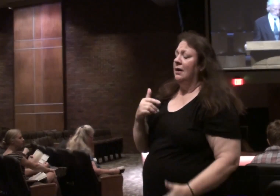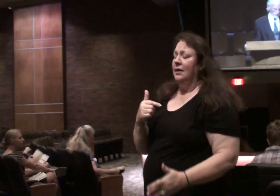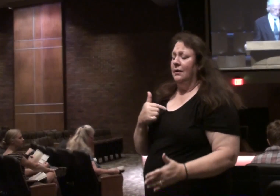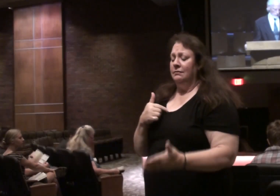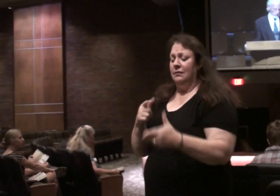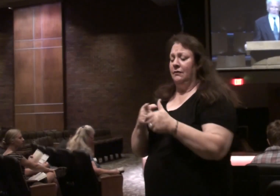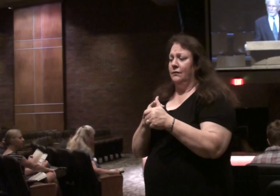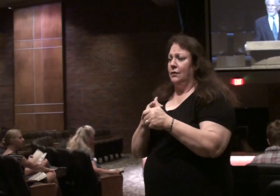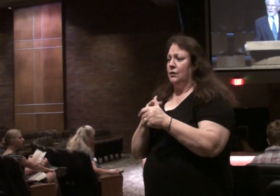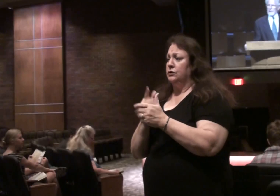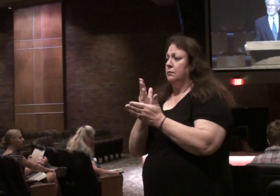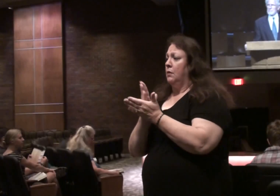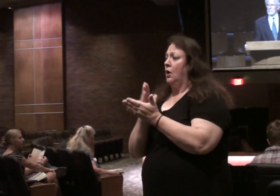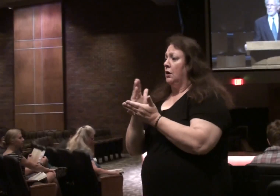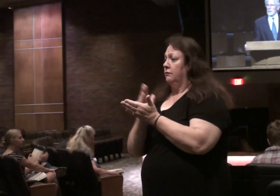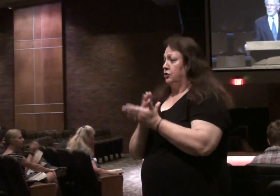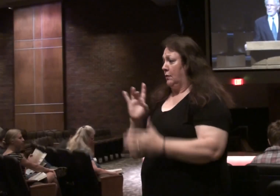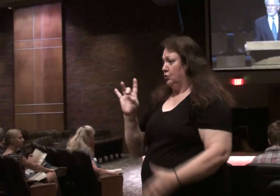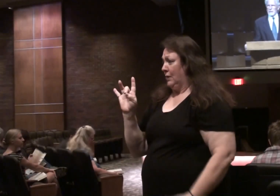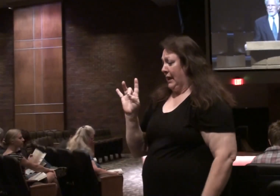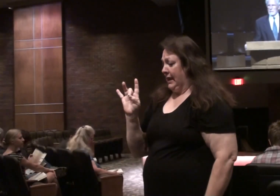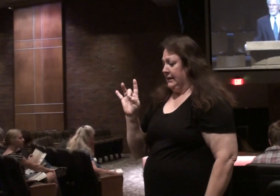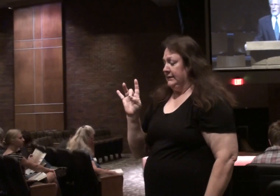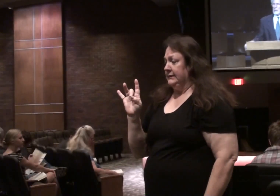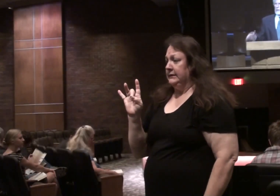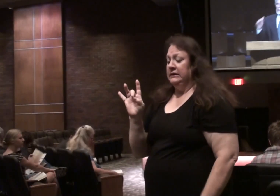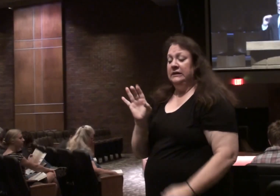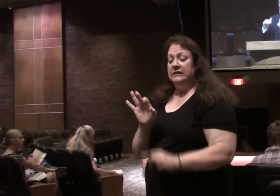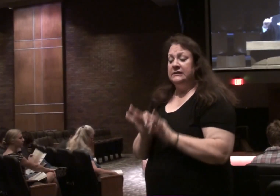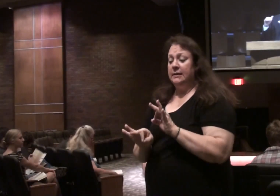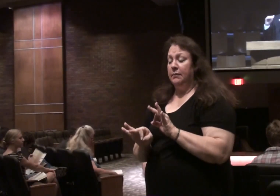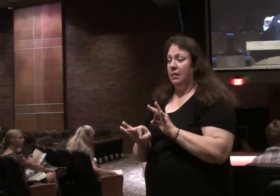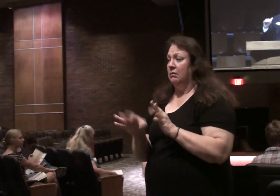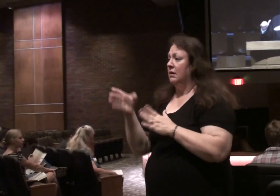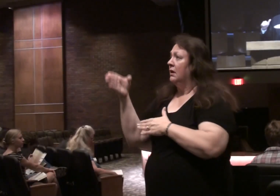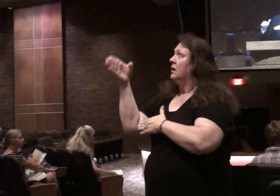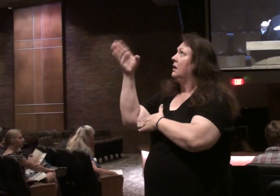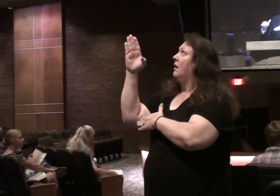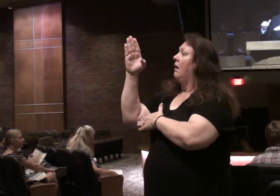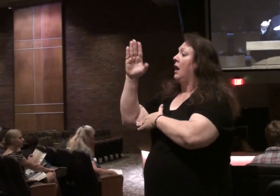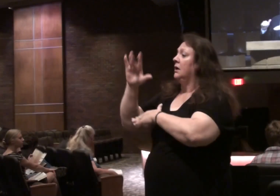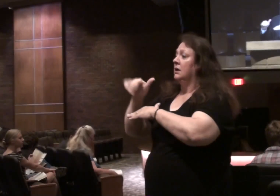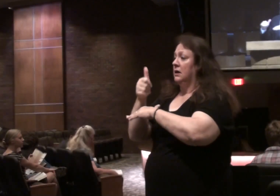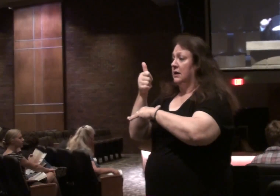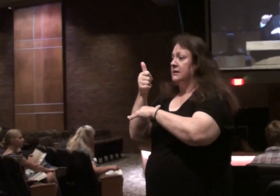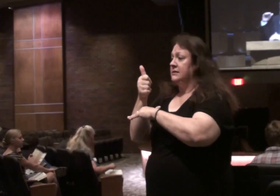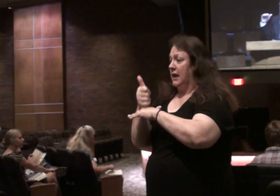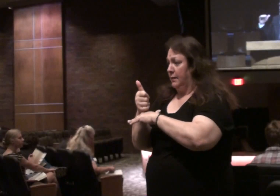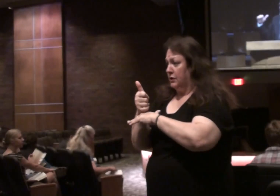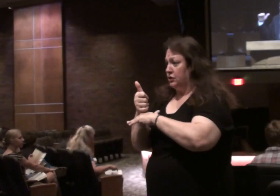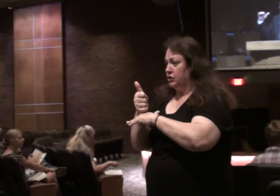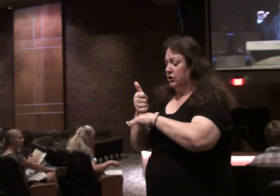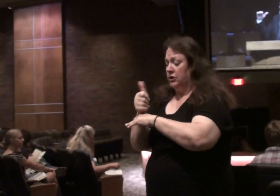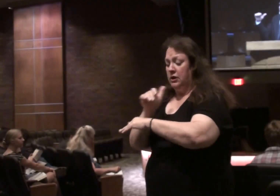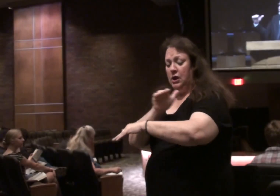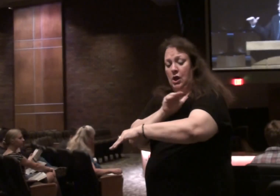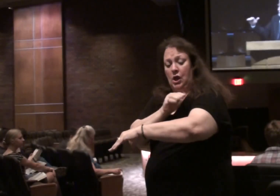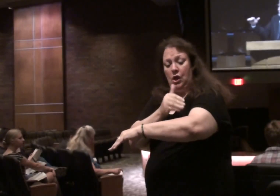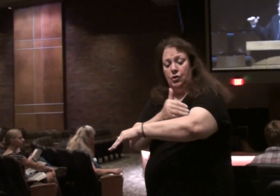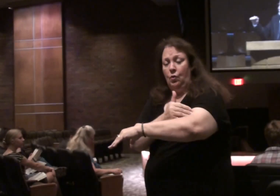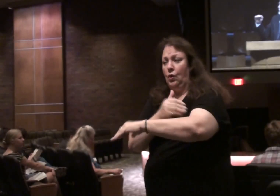in the first part of chapter 8 was a very simple matter, that God has established